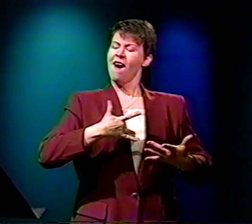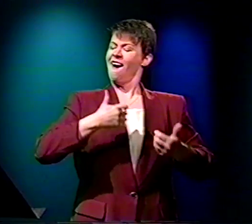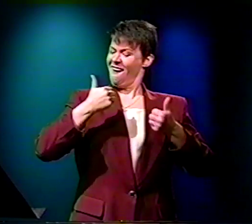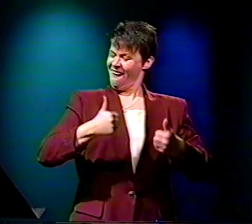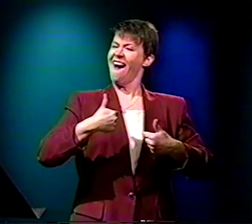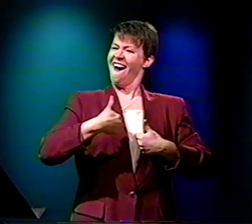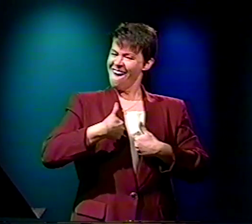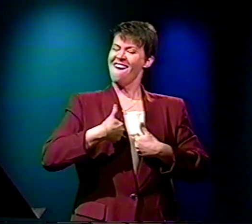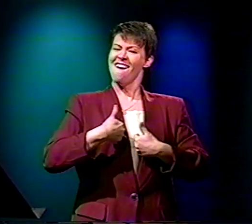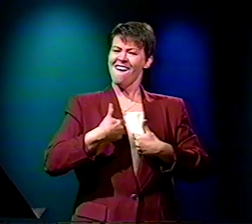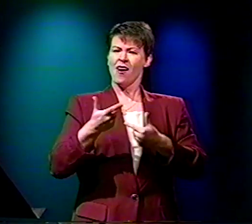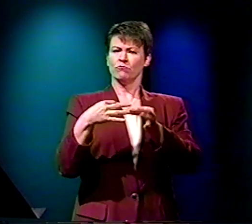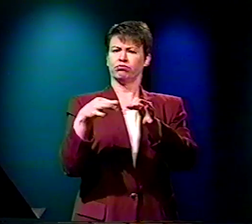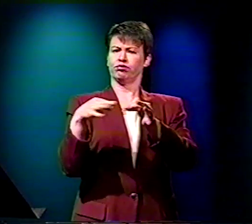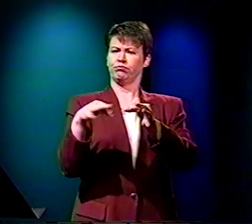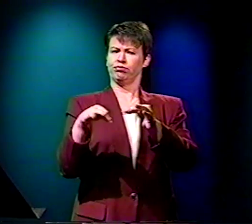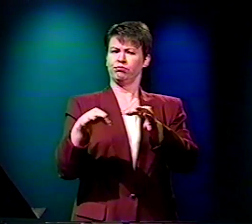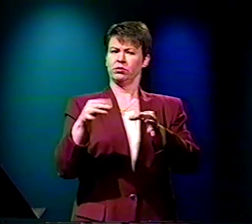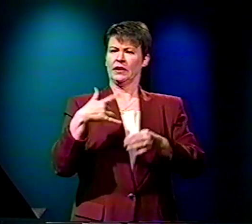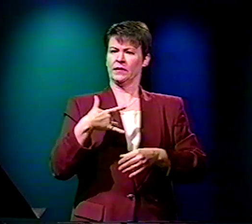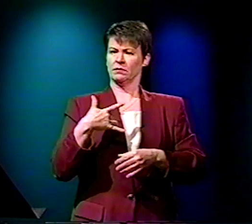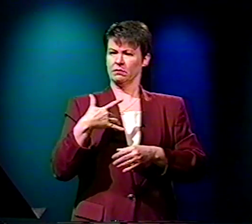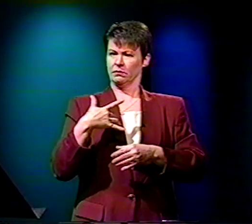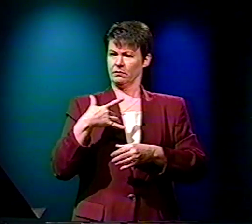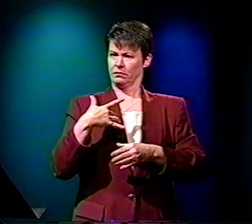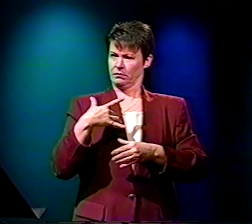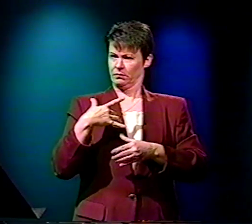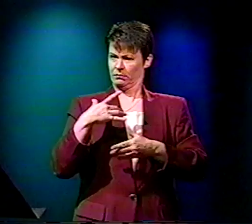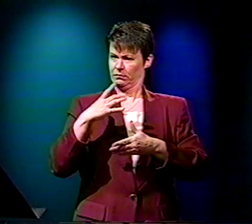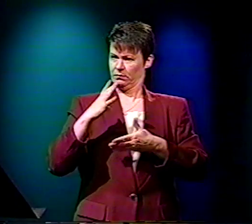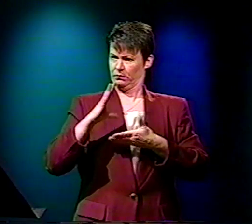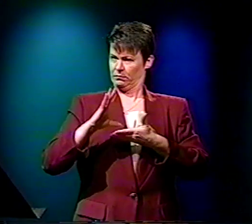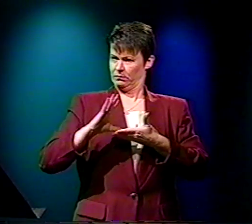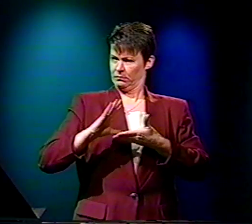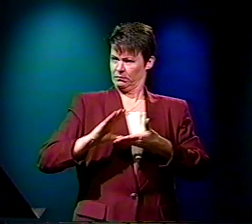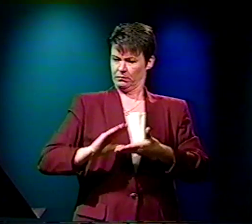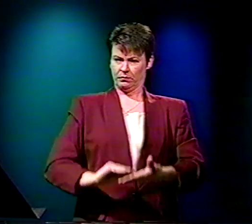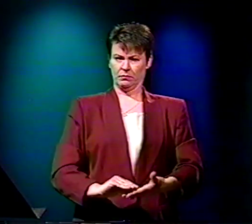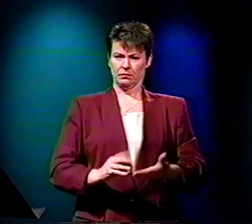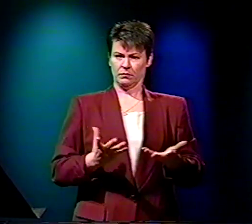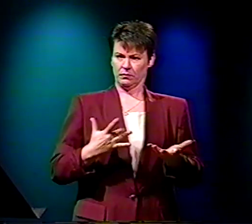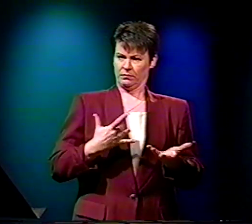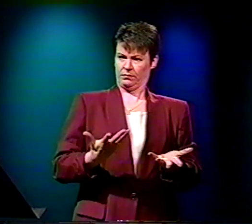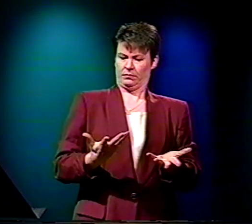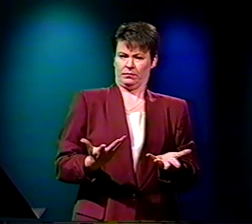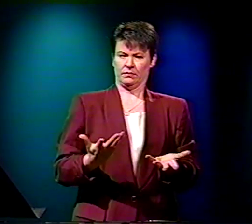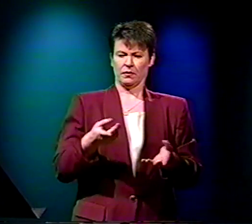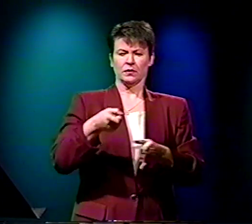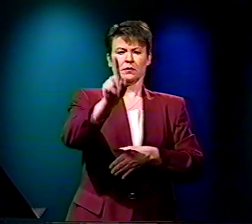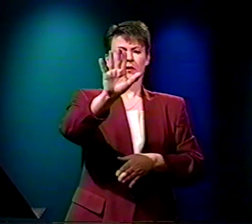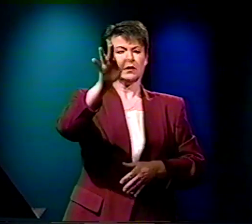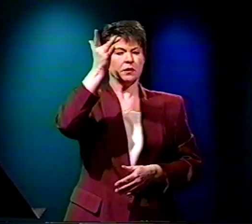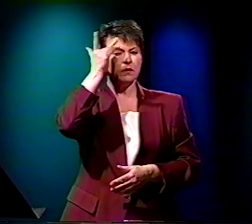happened in that interaction is that the interpreter took away that power from the hearing consumer. And so the hearing consumer felt